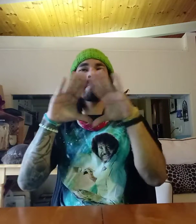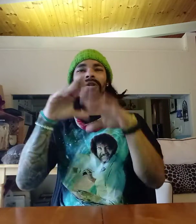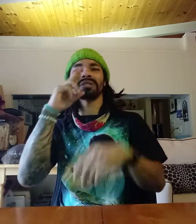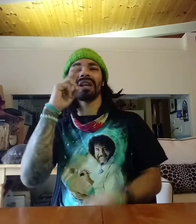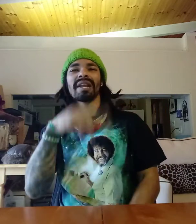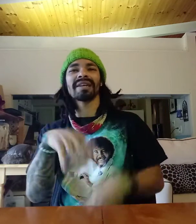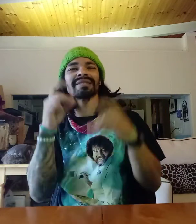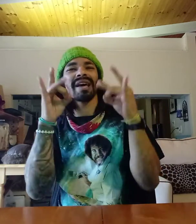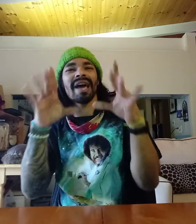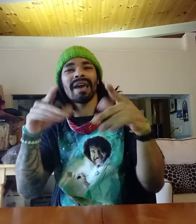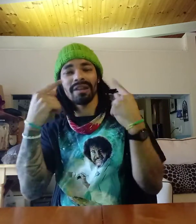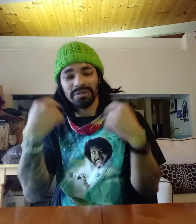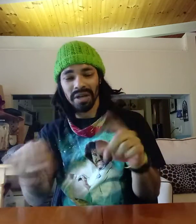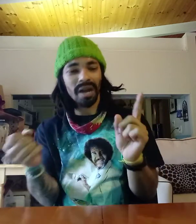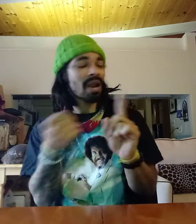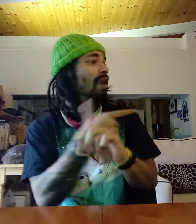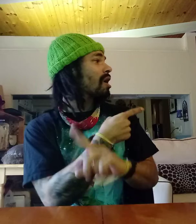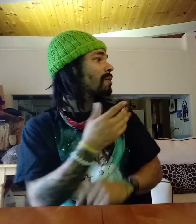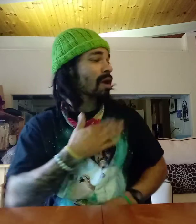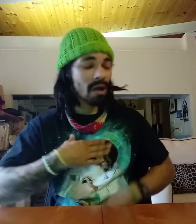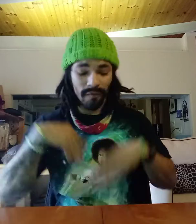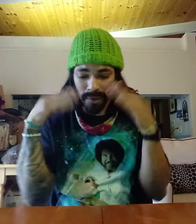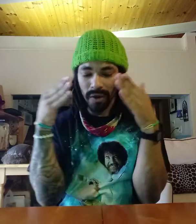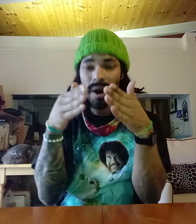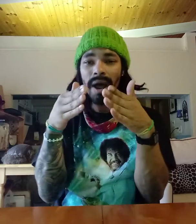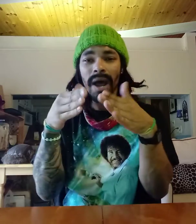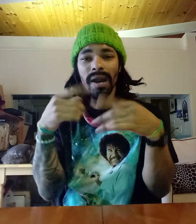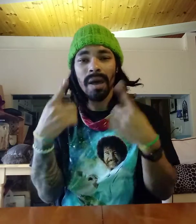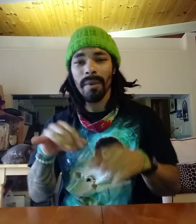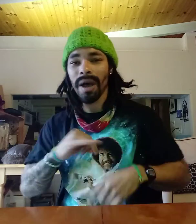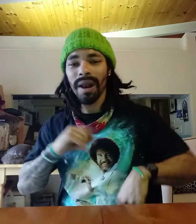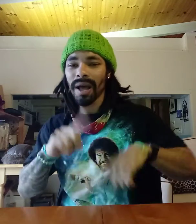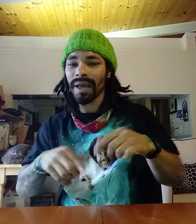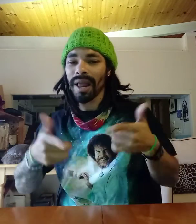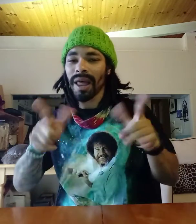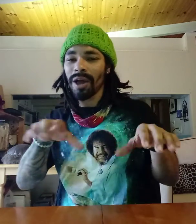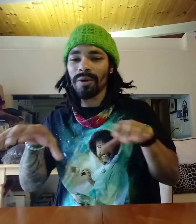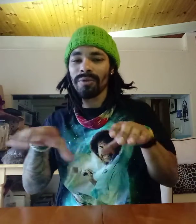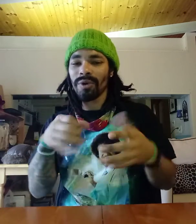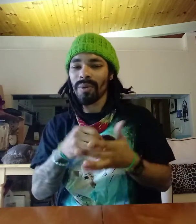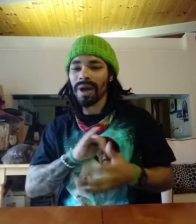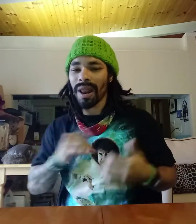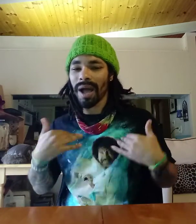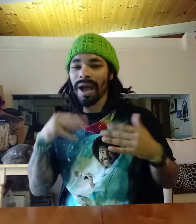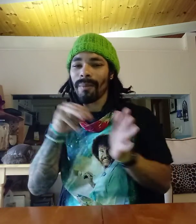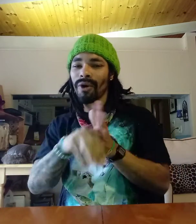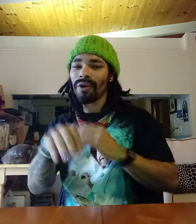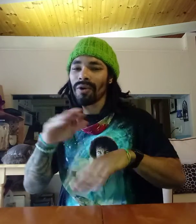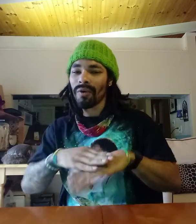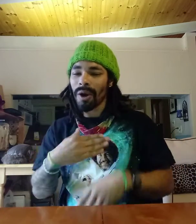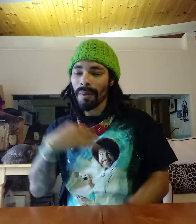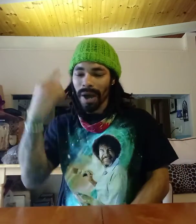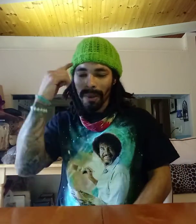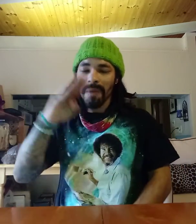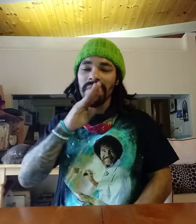pussy niggas hating, trying to knock me off my grind. But I can't let them do it, I got murder on my mind, bitch, I